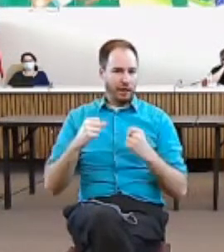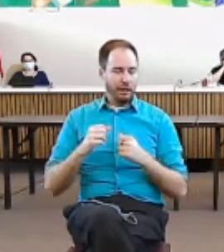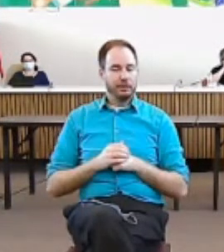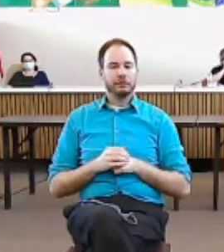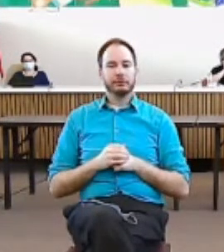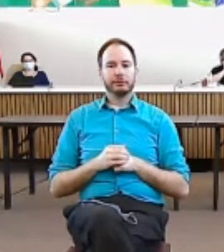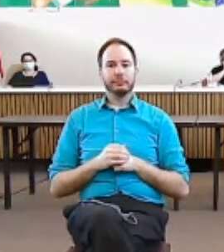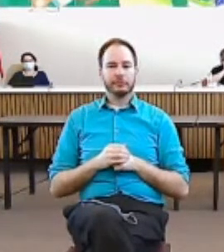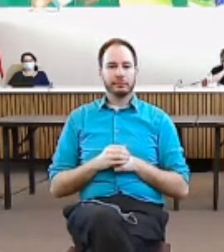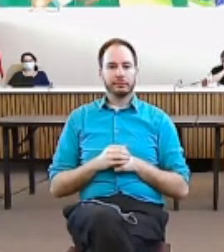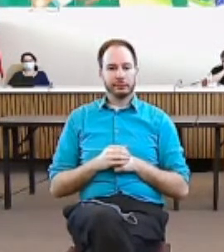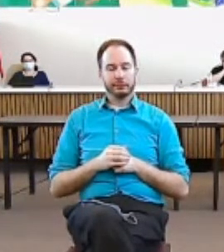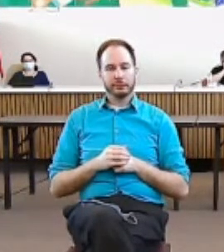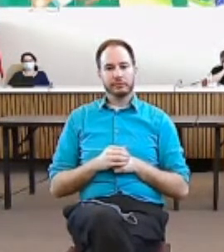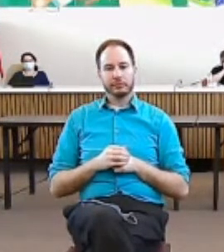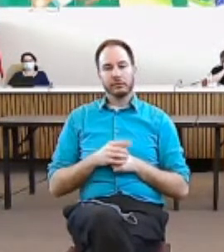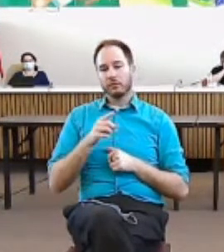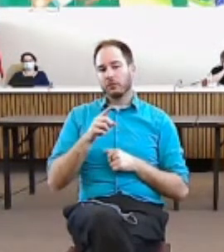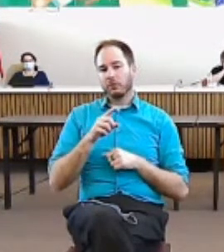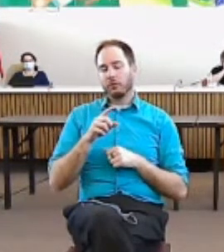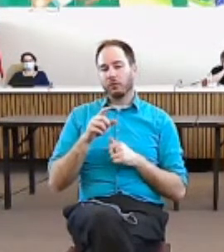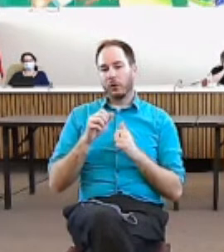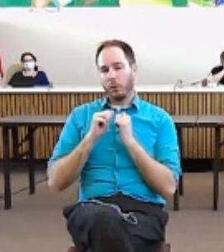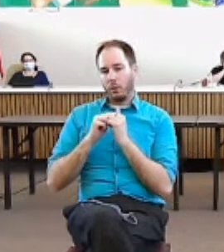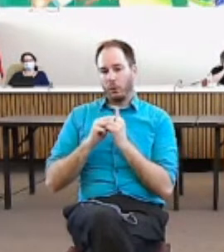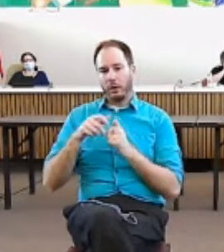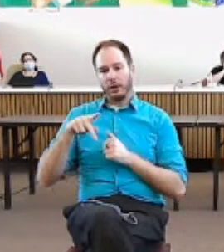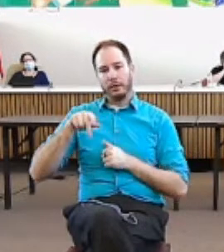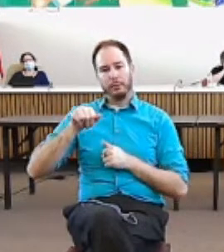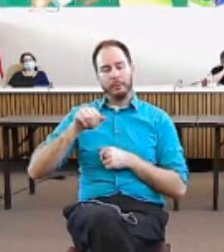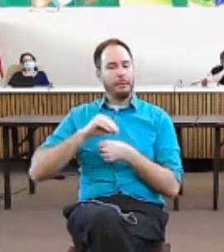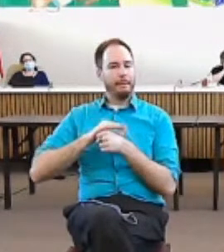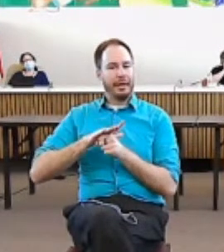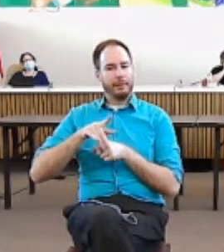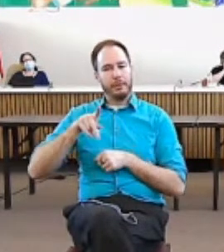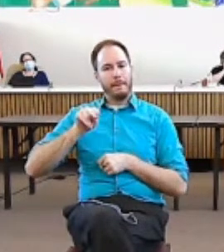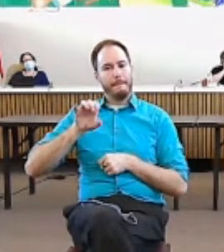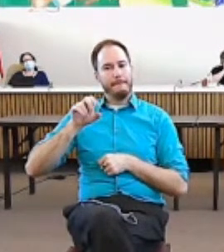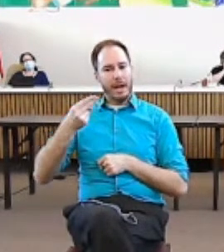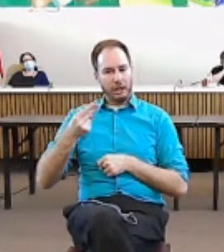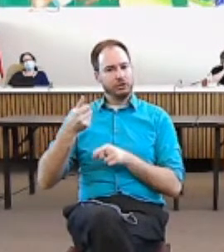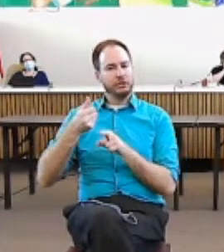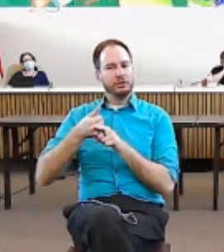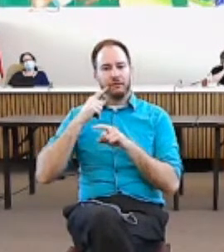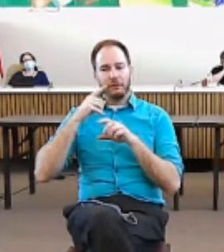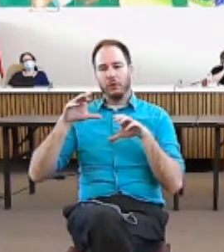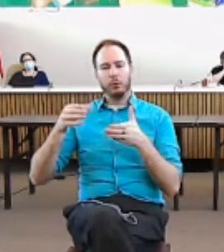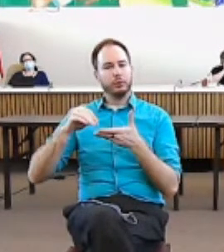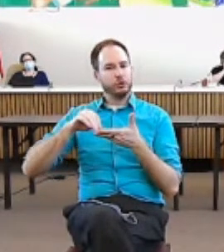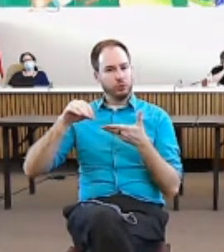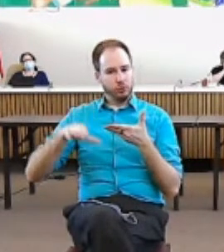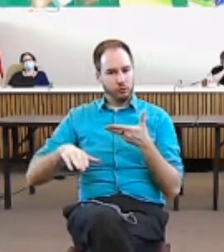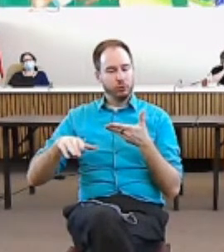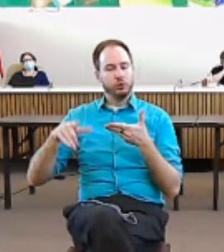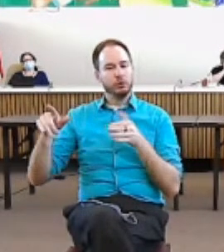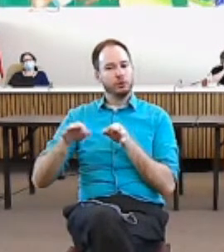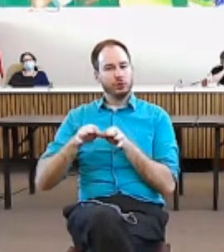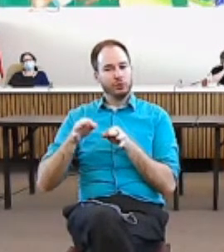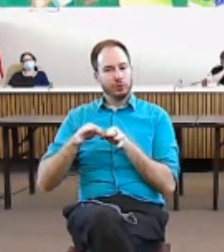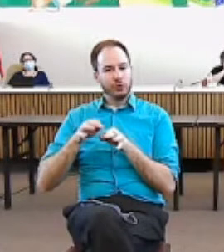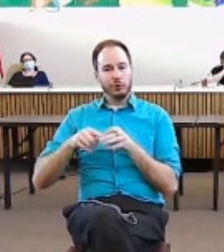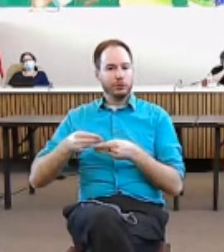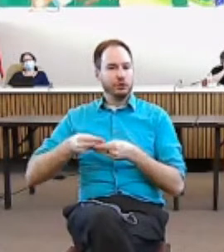She also worked with Pandemic Punch, which consisted of a group of students who sewed and